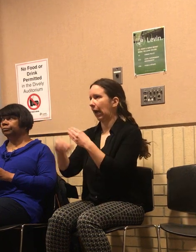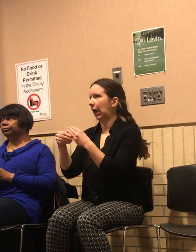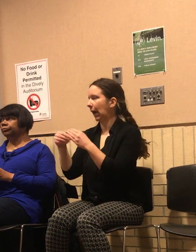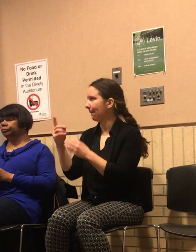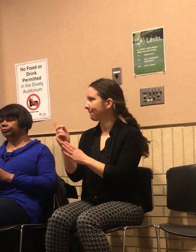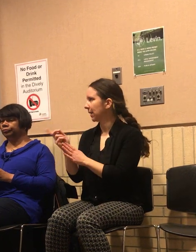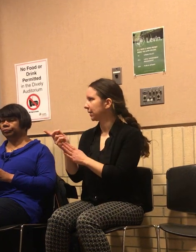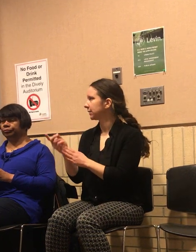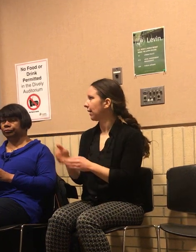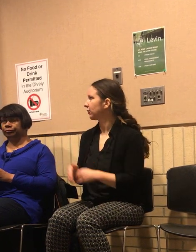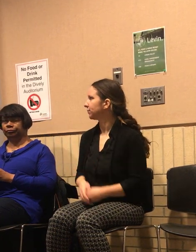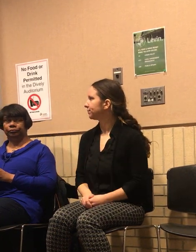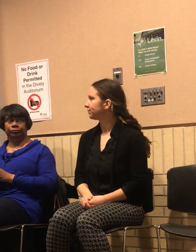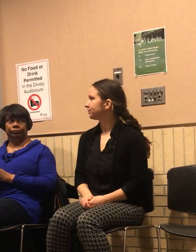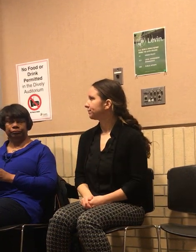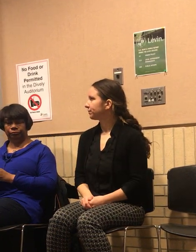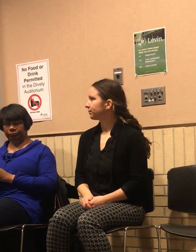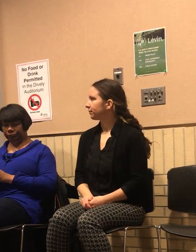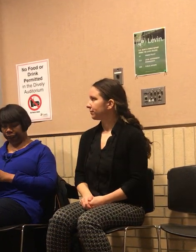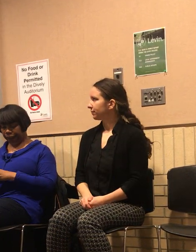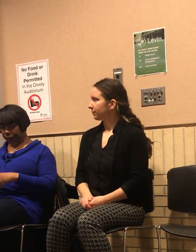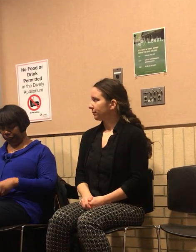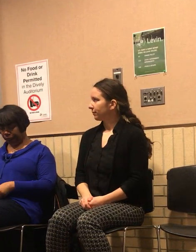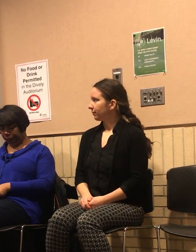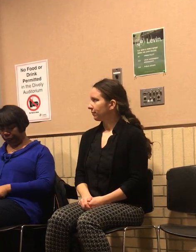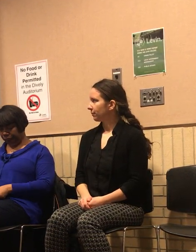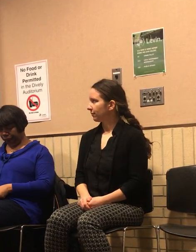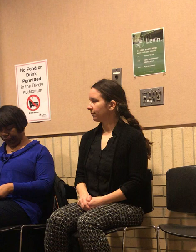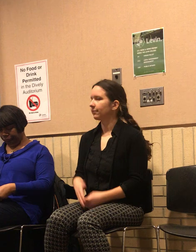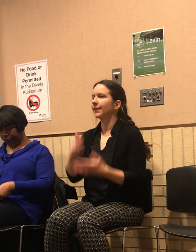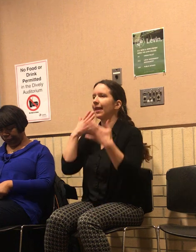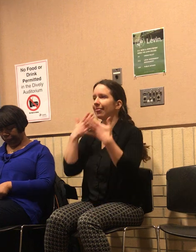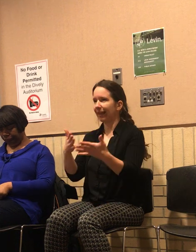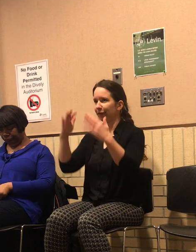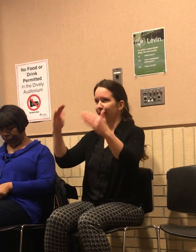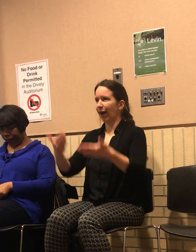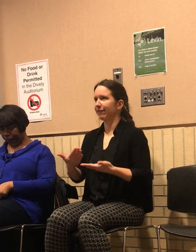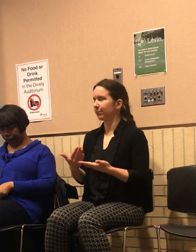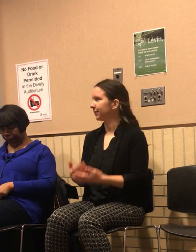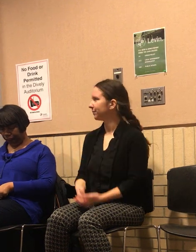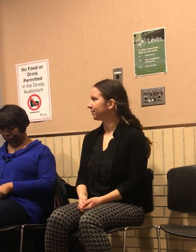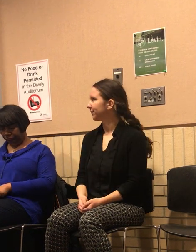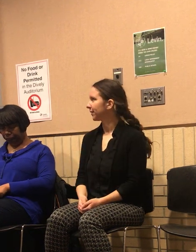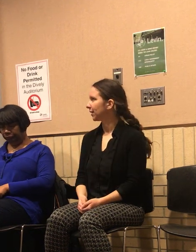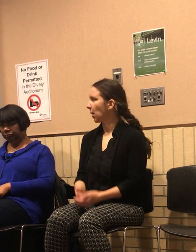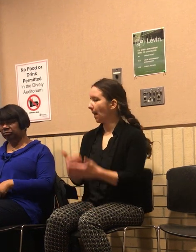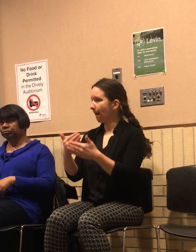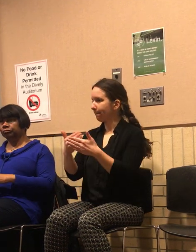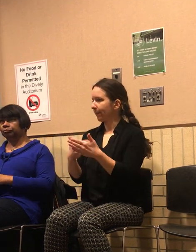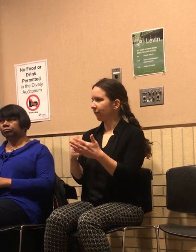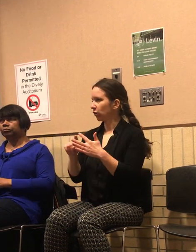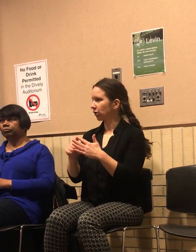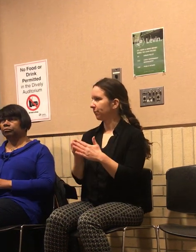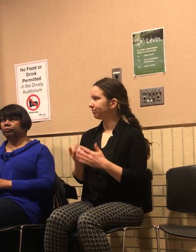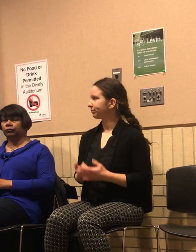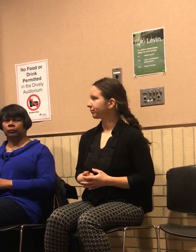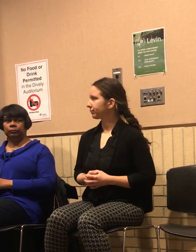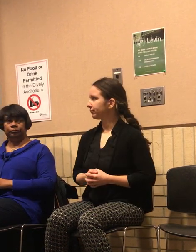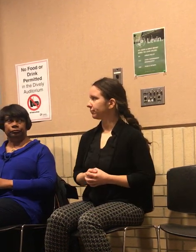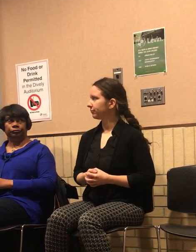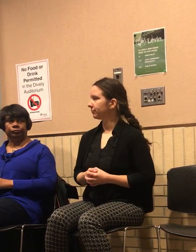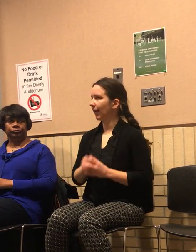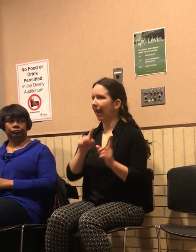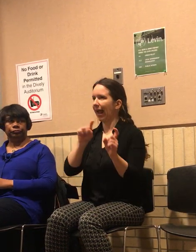great. So again, thank you for having me. Before we start talking, I just wanted to ask a